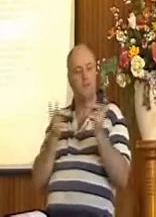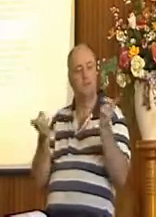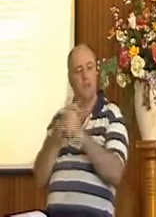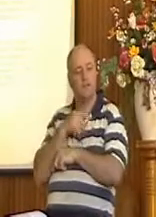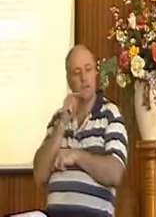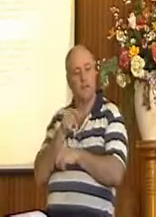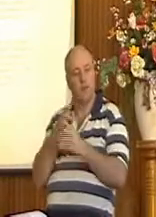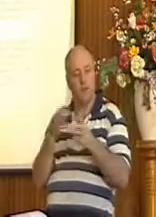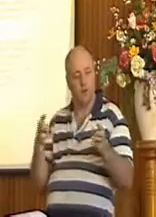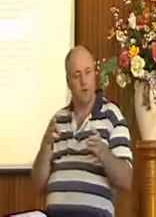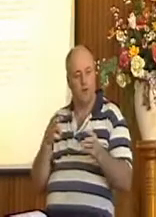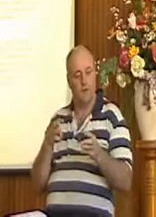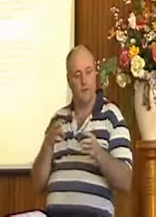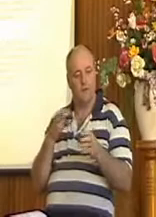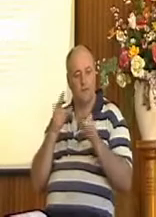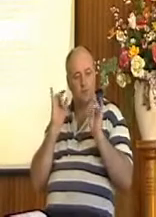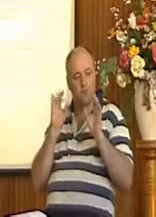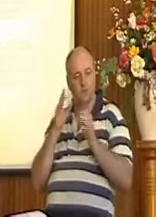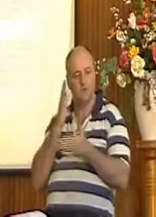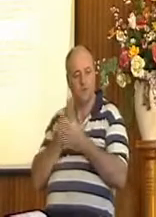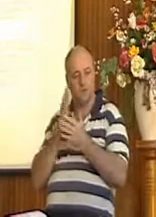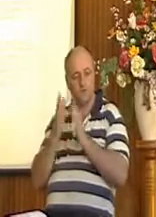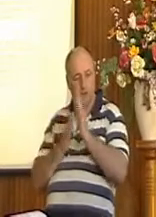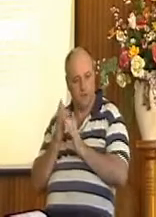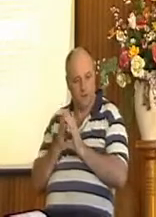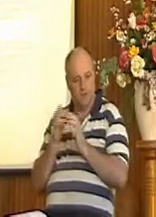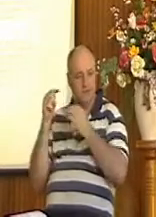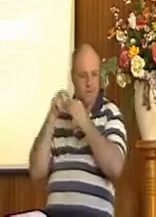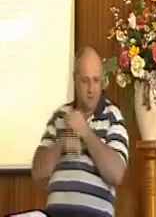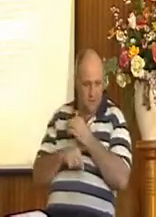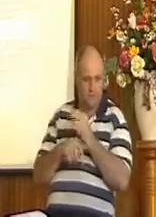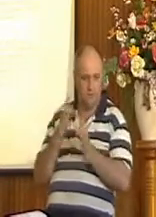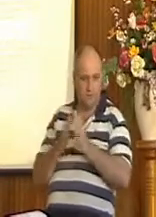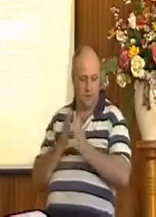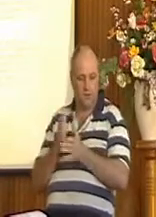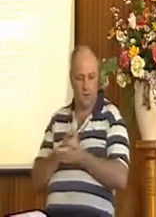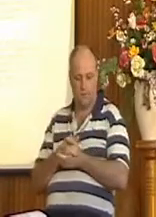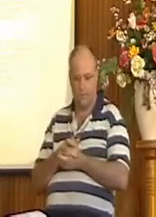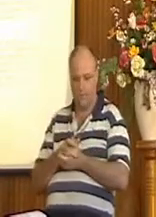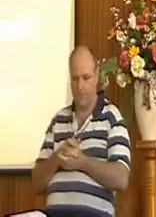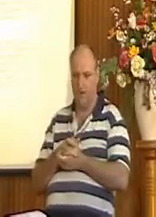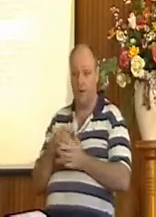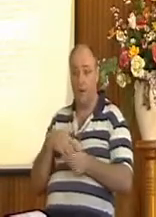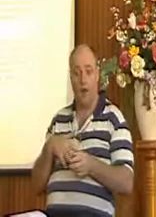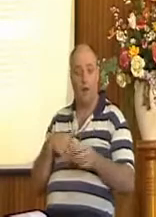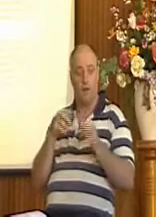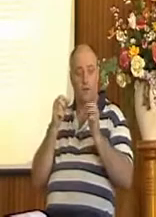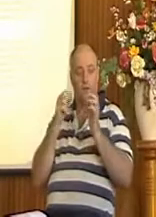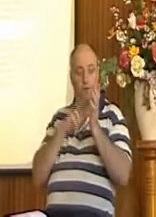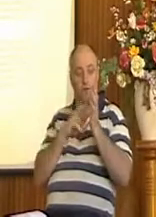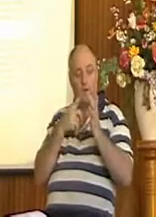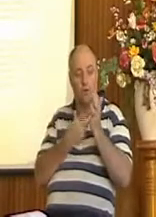Prayer with supplication and thanksgiving. The word to beg, the verb to beg, a very short